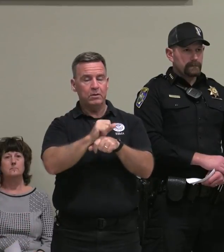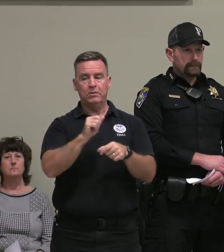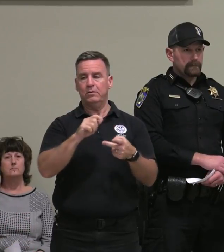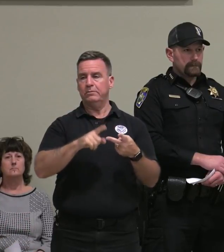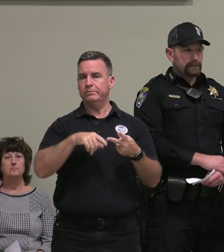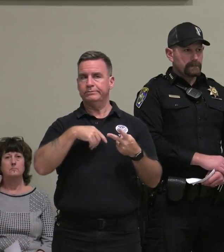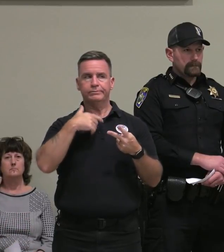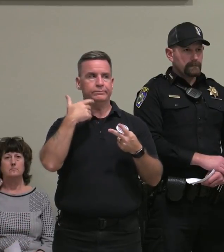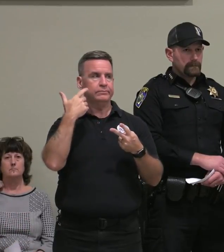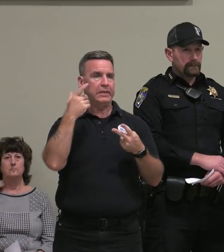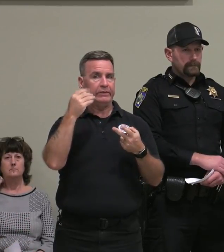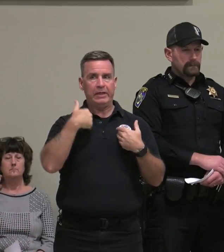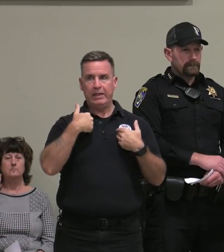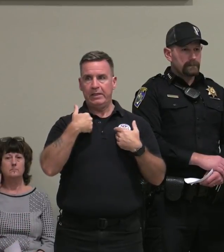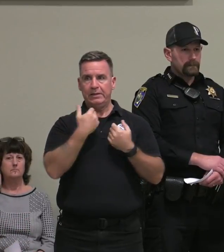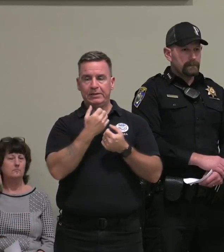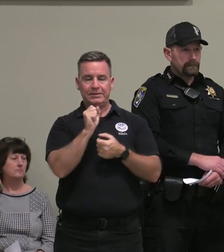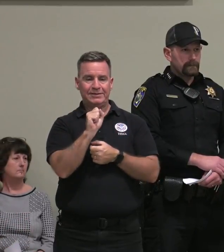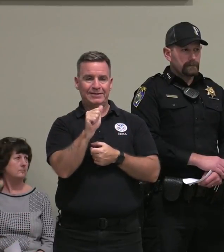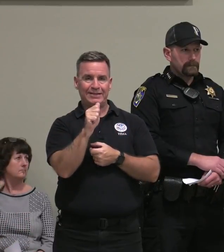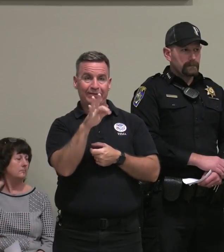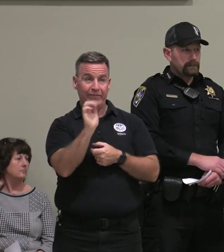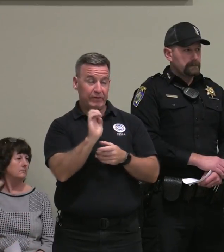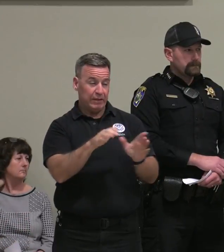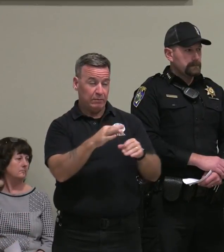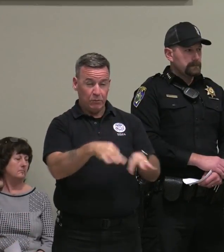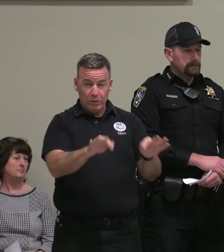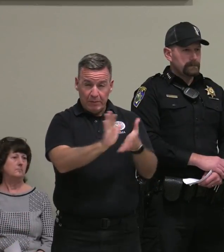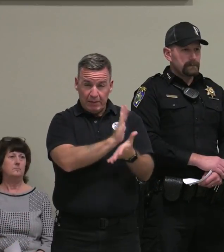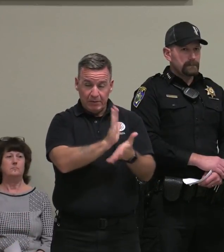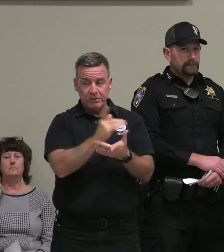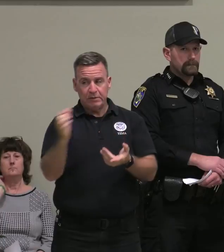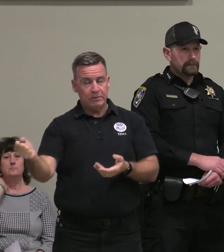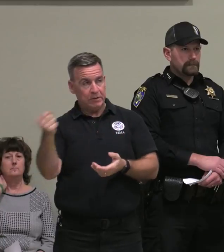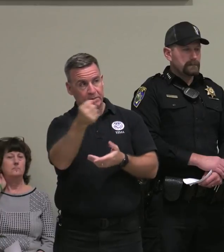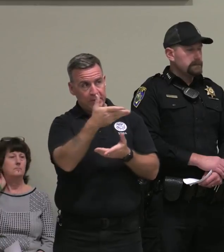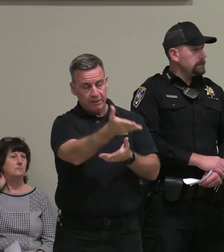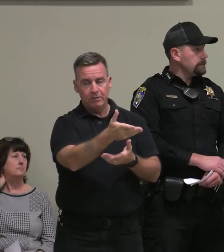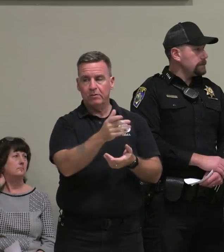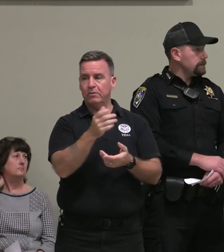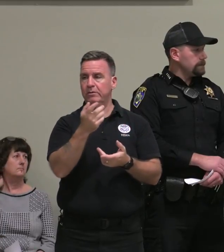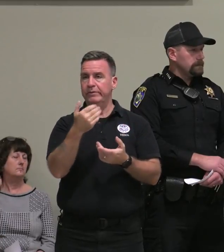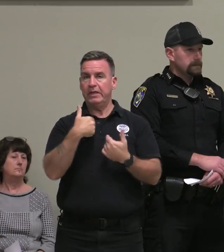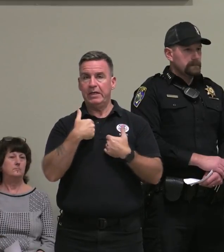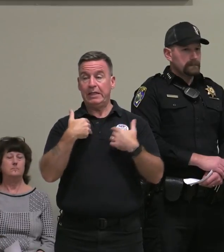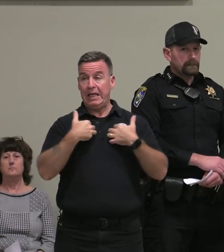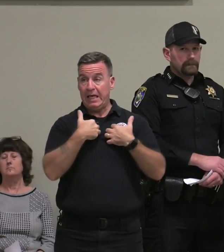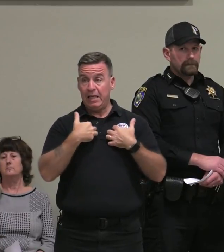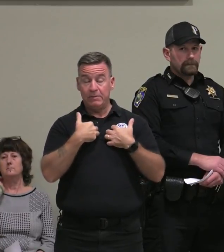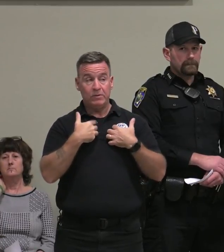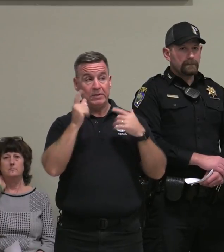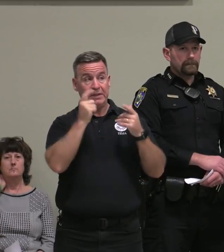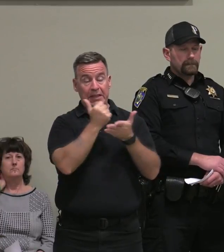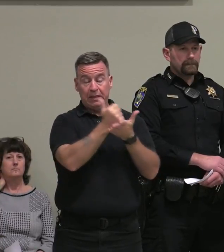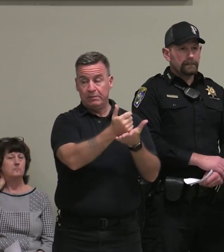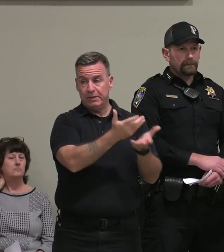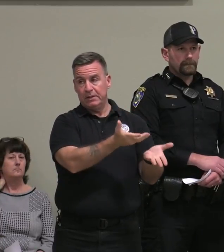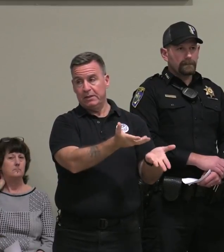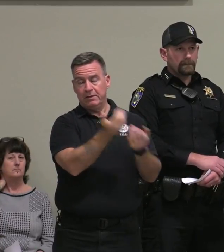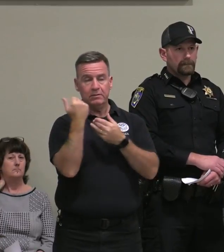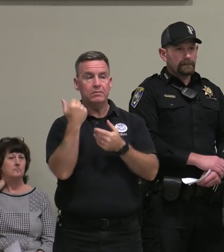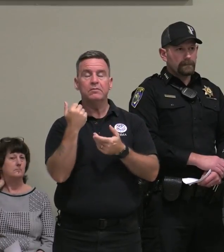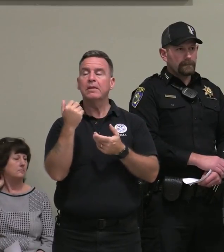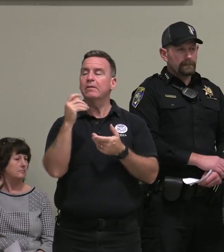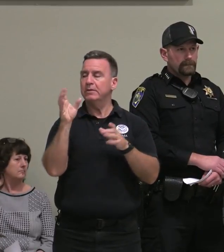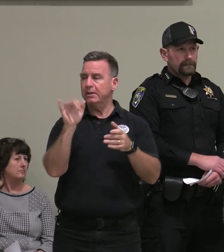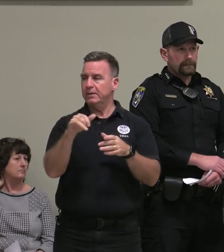if there was a safe up there that had important papers, we tried to get them up there or if there was an animal that we needed to help them get, we could do